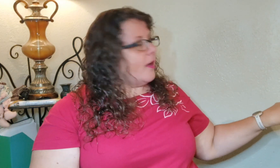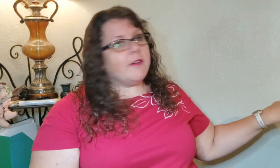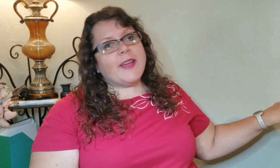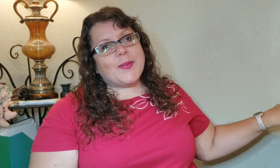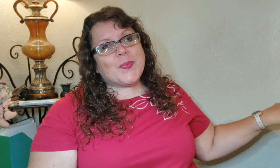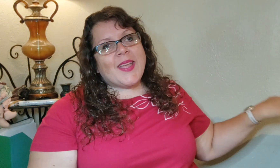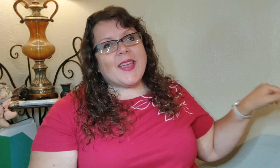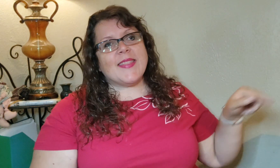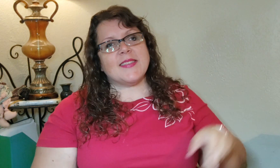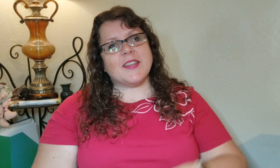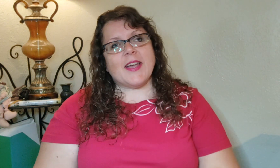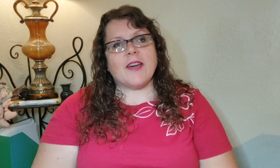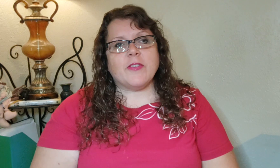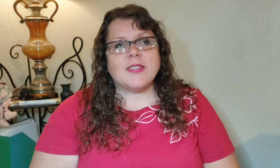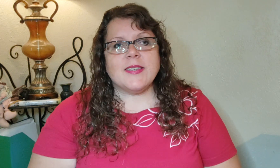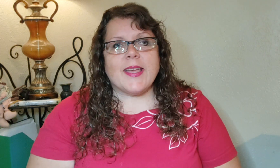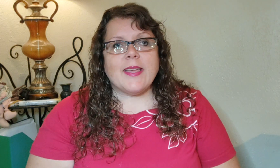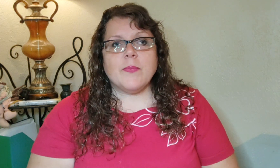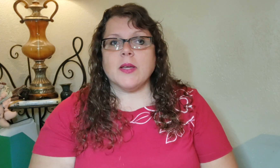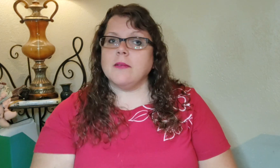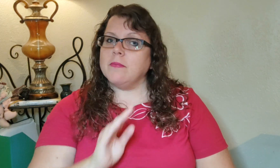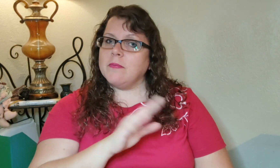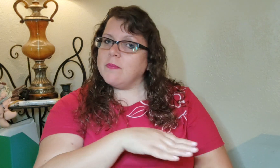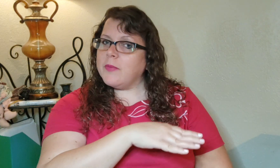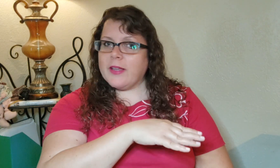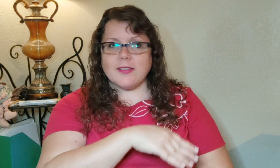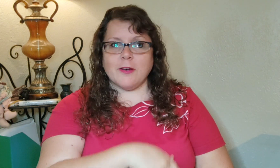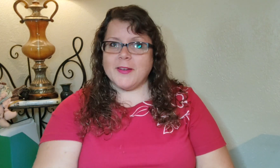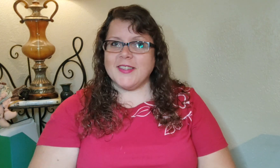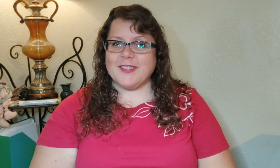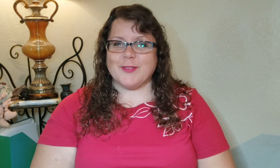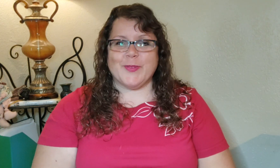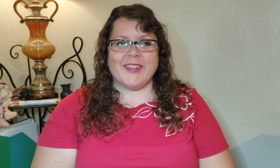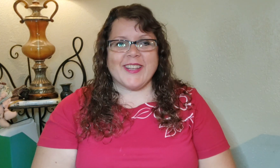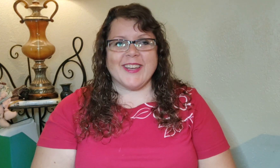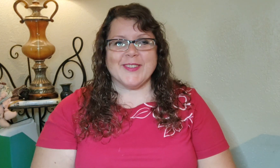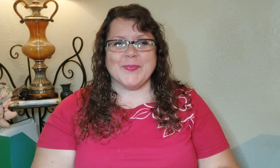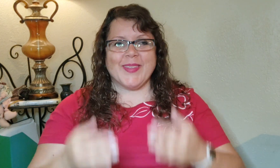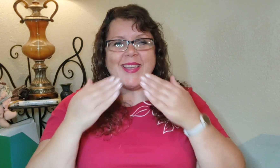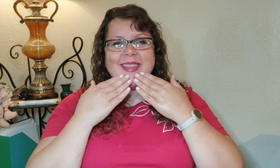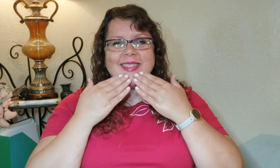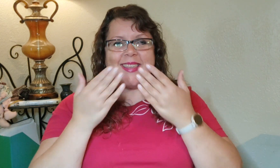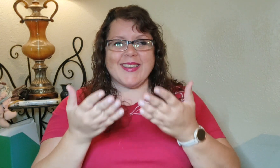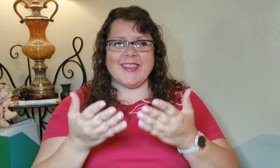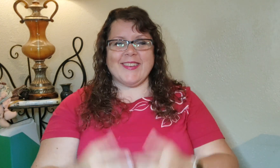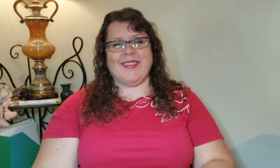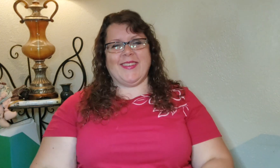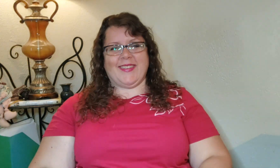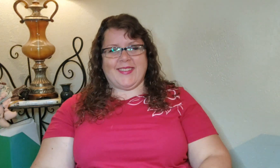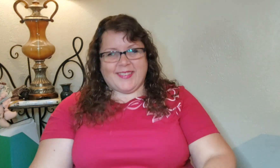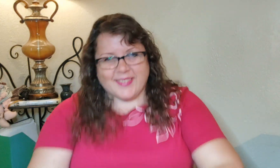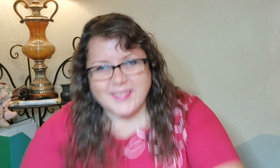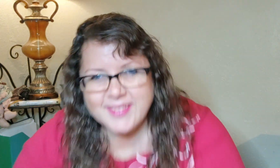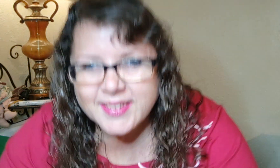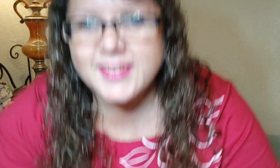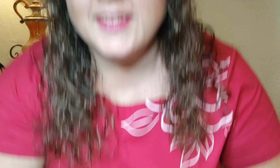All right, and that's all I have for today, but as always, there's more to come. Thank you.